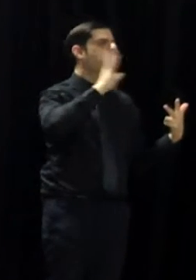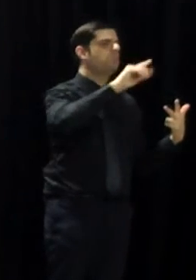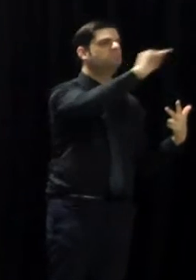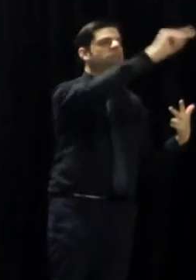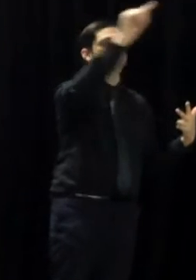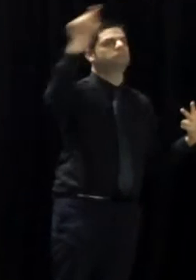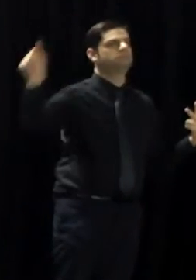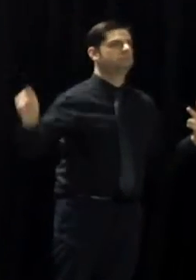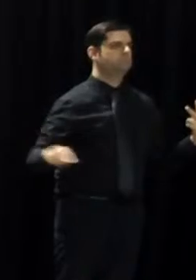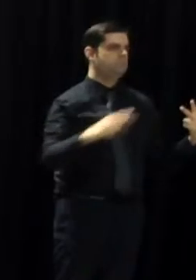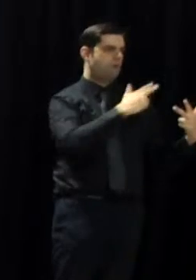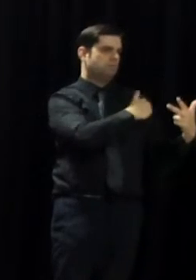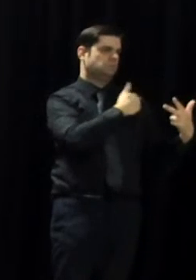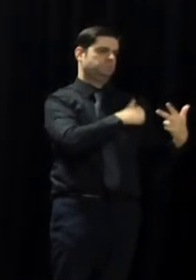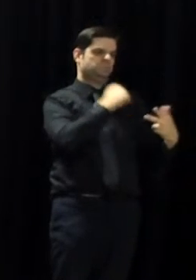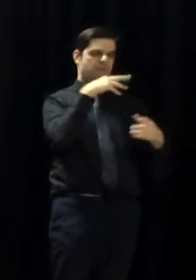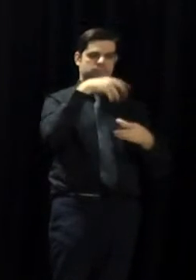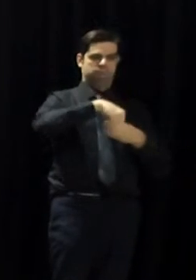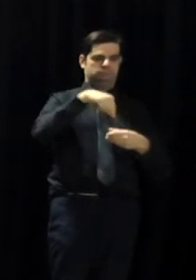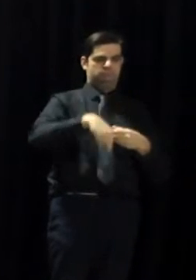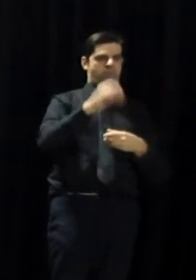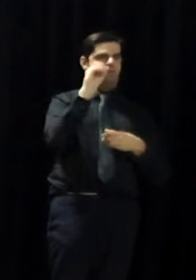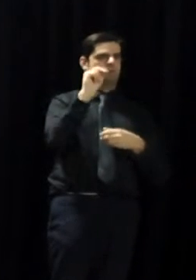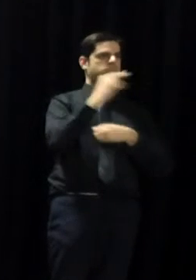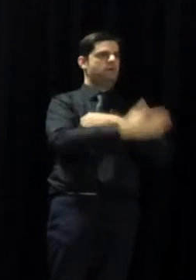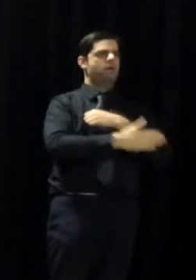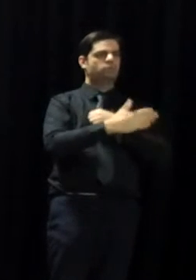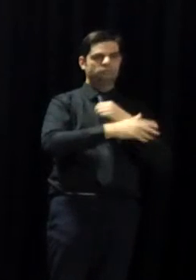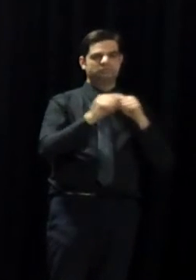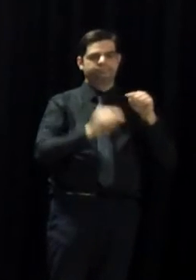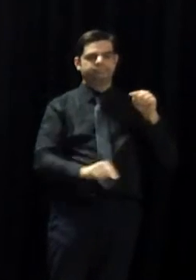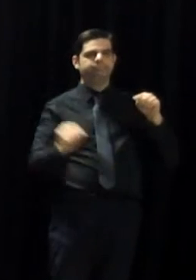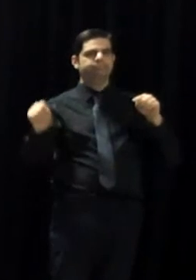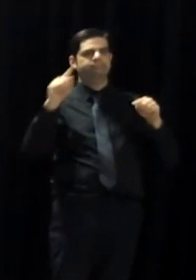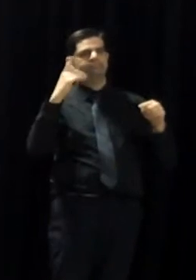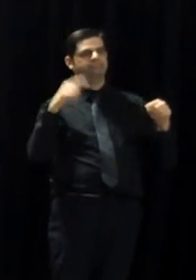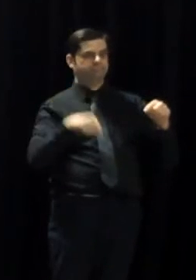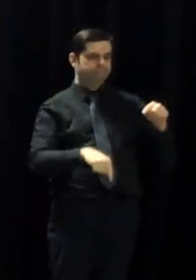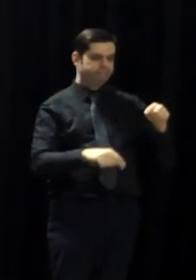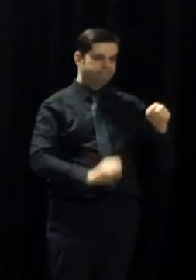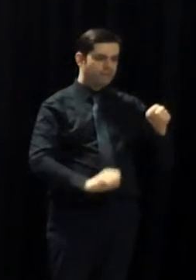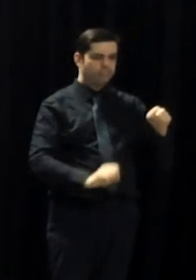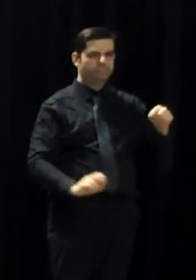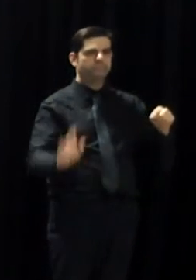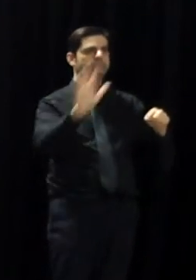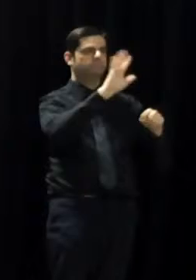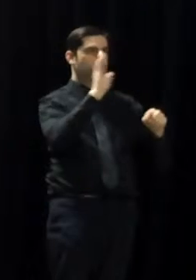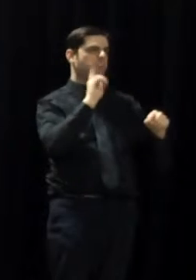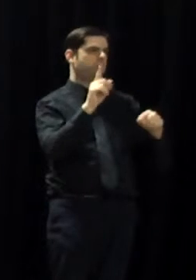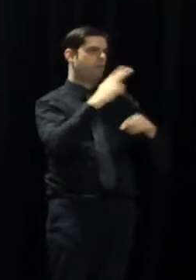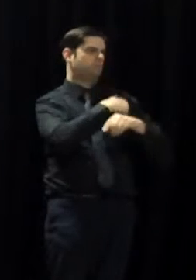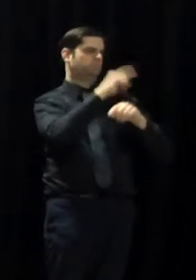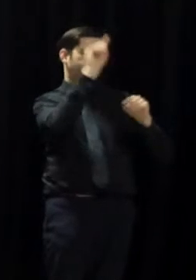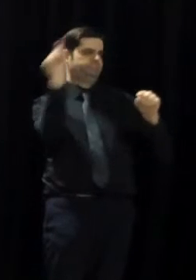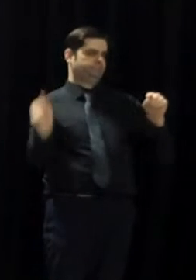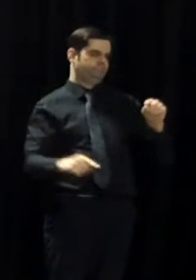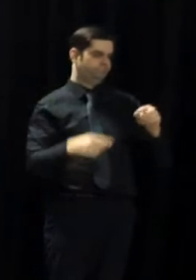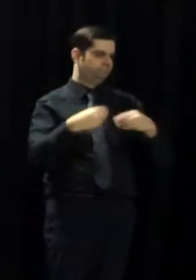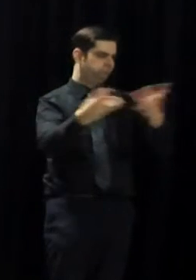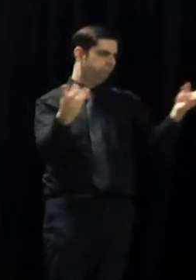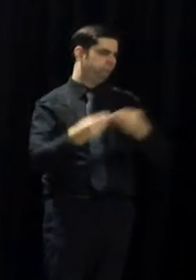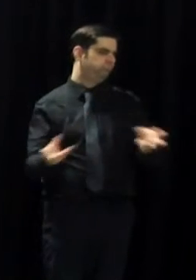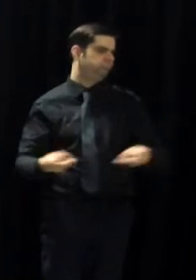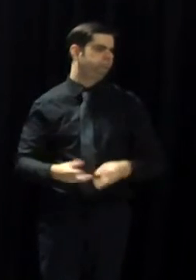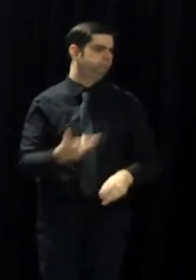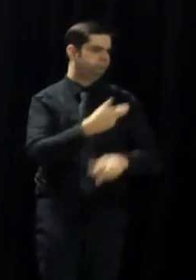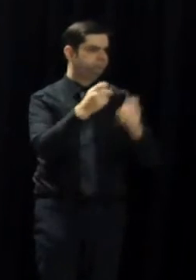and your emergency, your EMS workers, your healthcare workers, then you get into phase two. And phase two is your